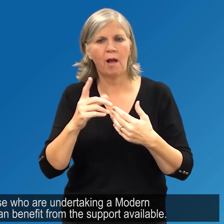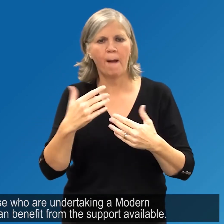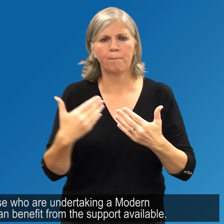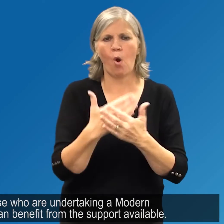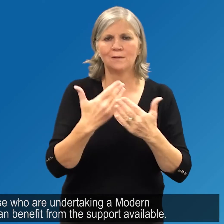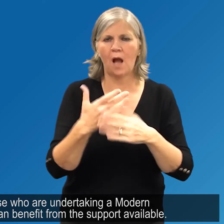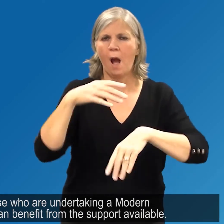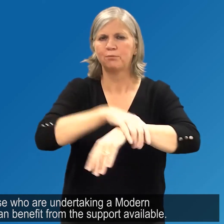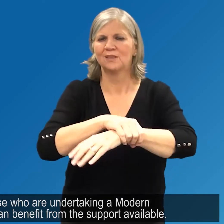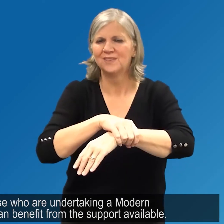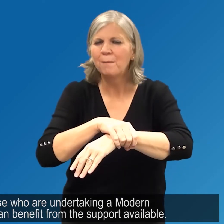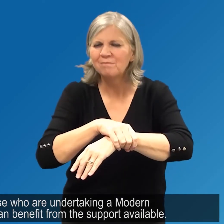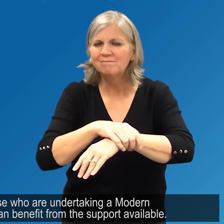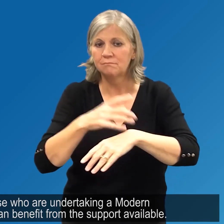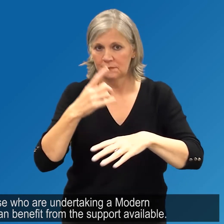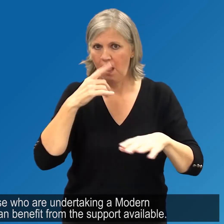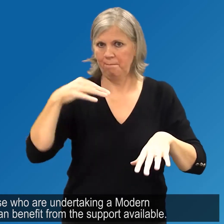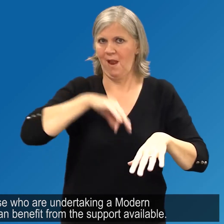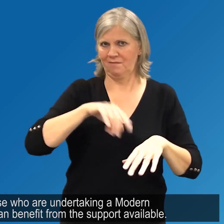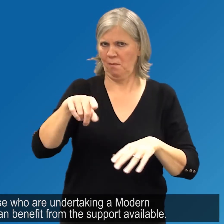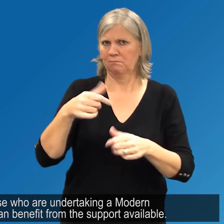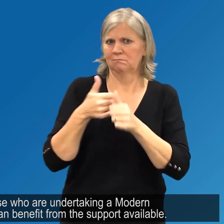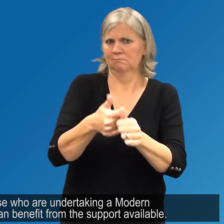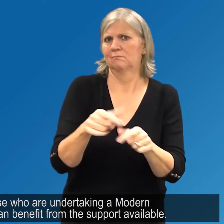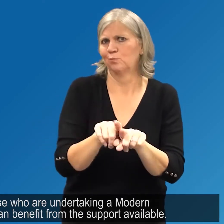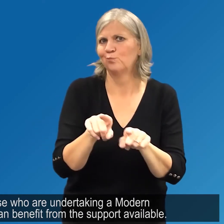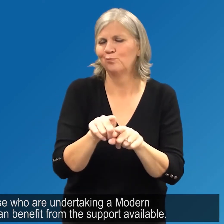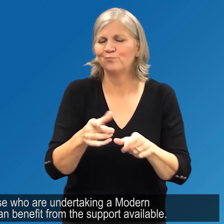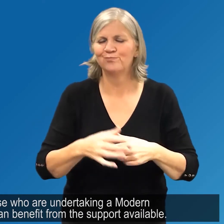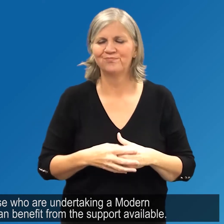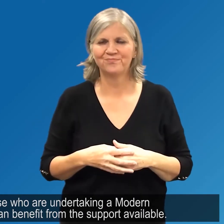a modern apprenticeship, can benefit from the support available.